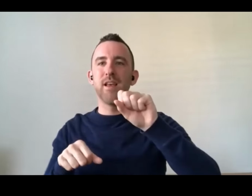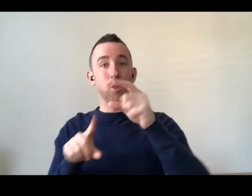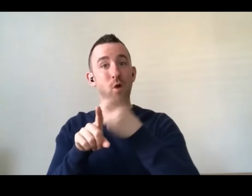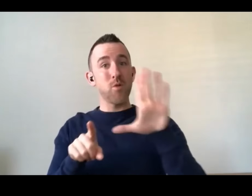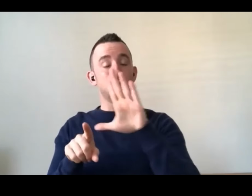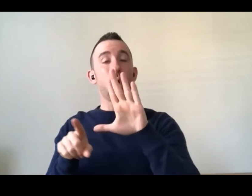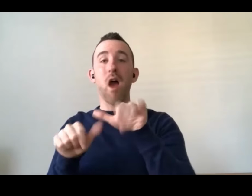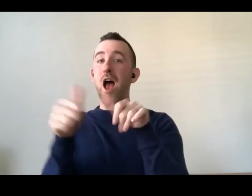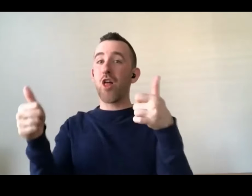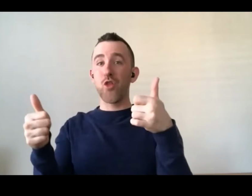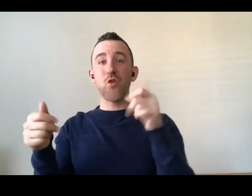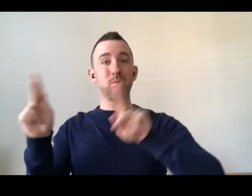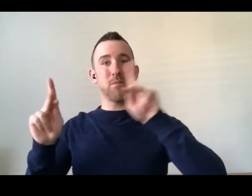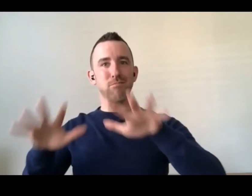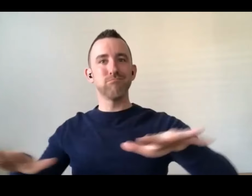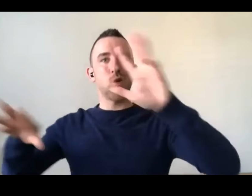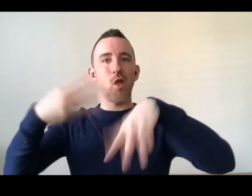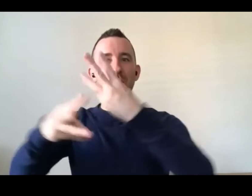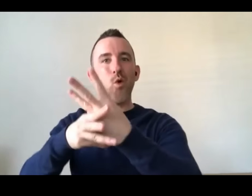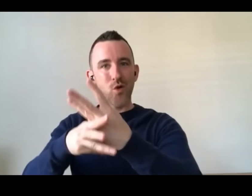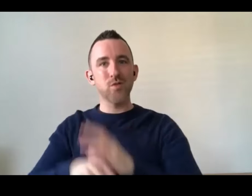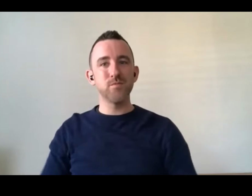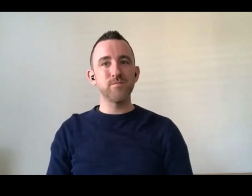fellow Gishers. That will be happening for this hunt as well.